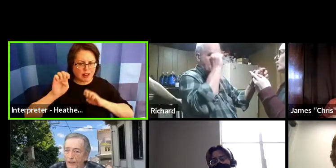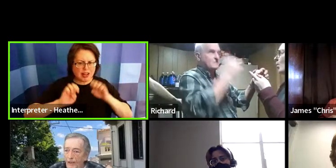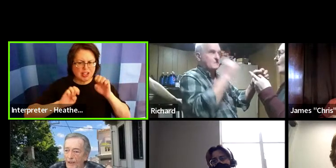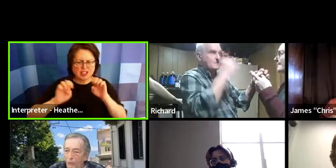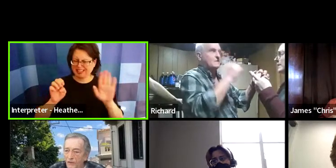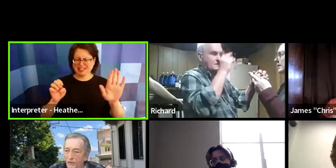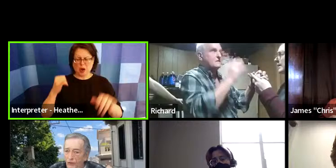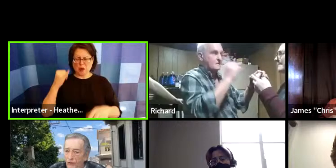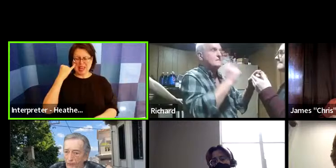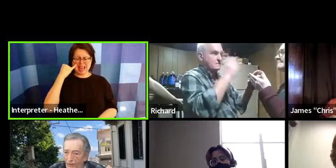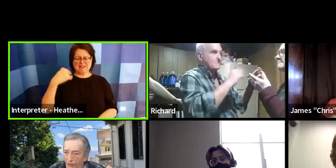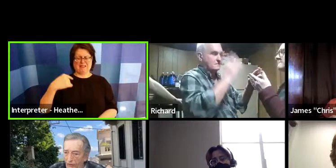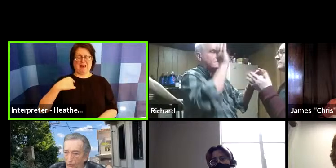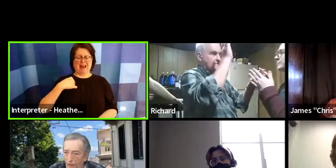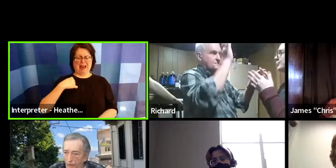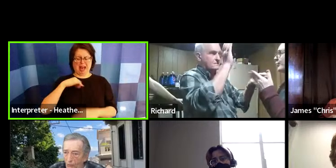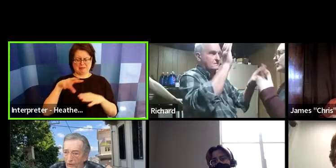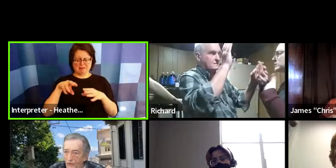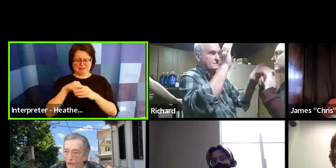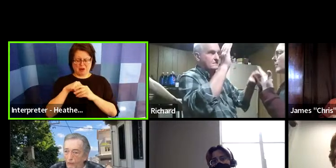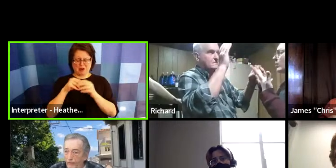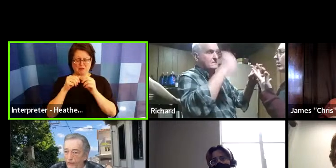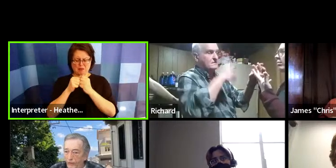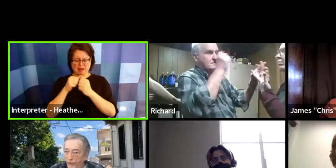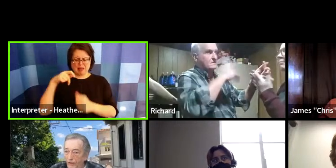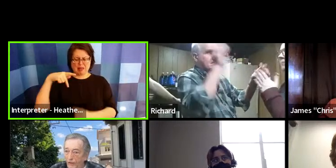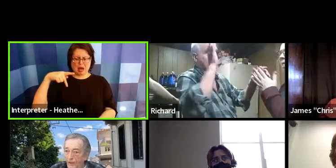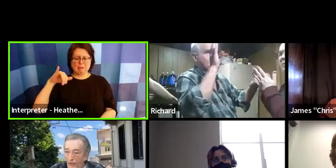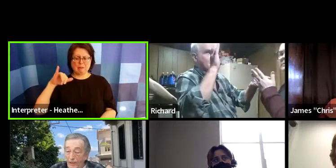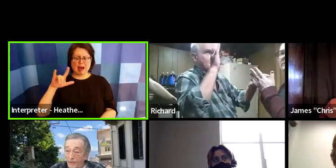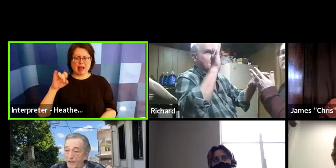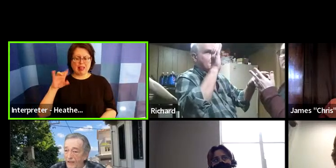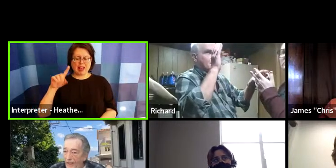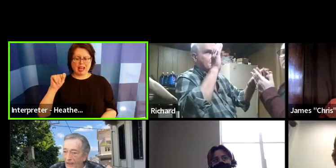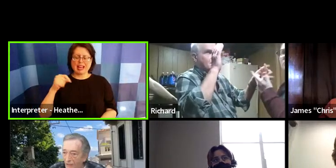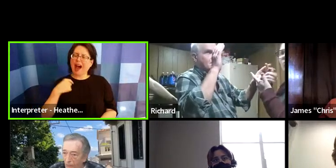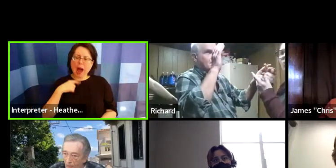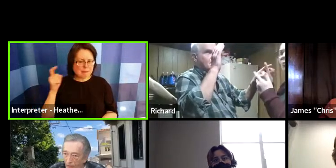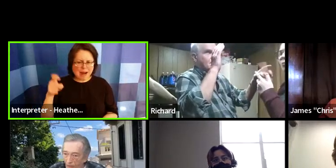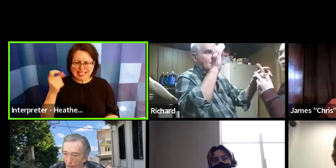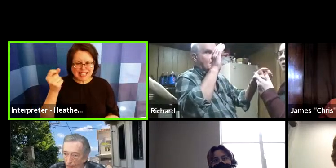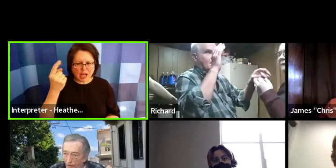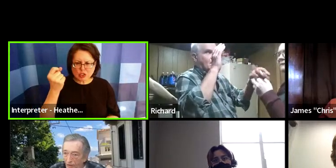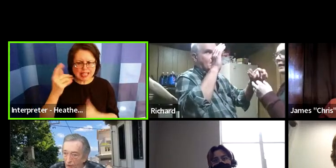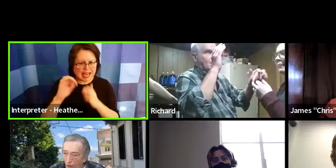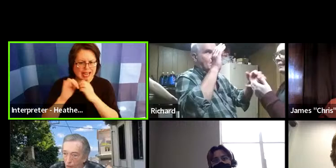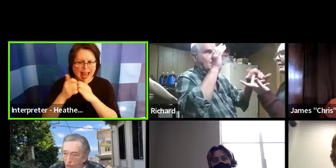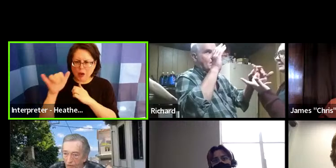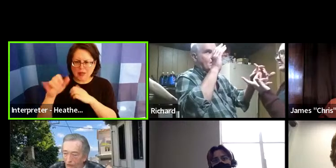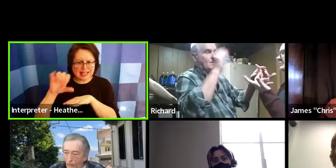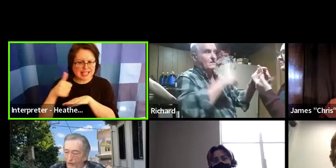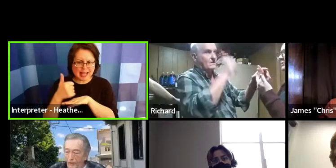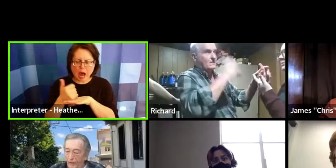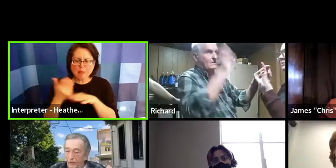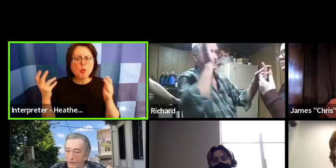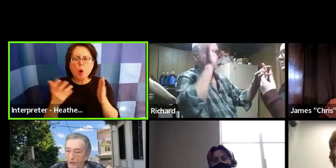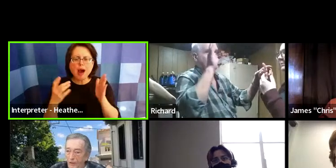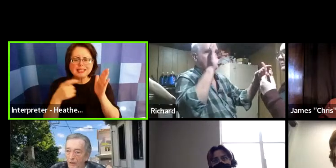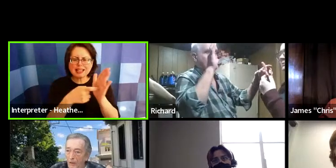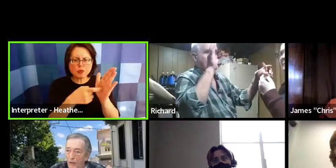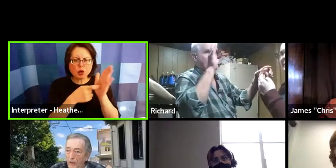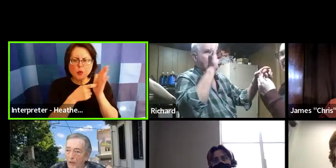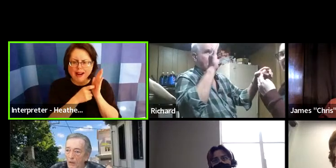pilot, how is this going to be evaluated and what's the criteria? And has that been determined and who's determining